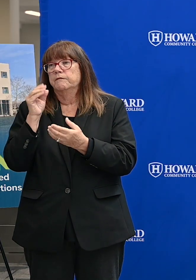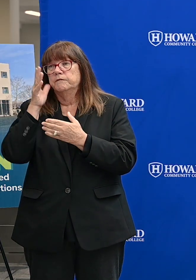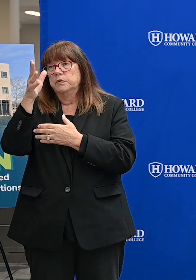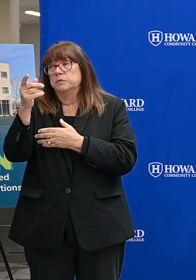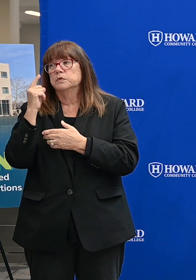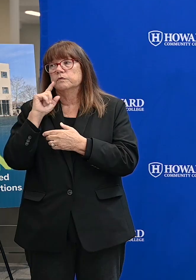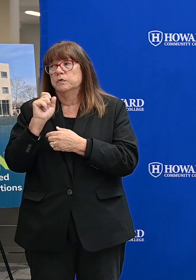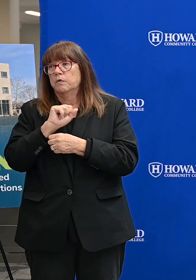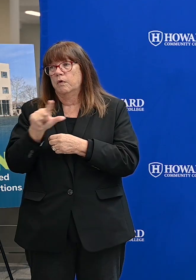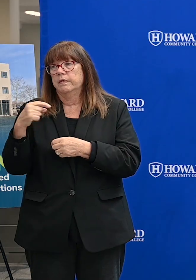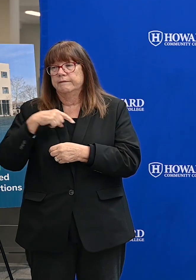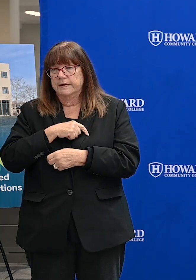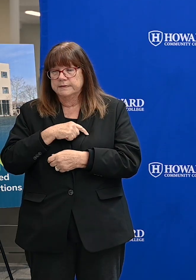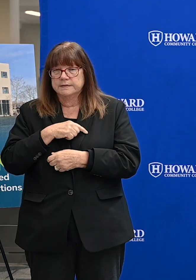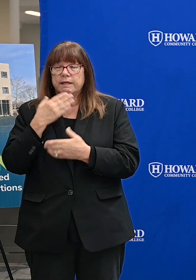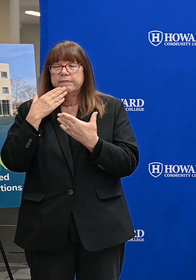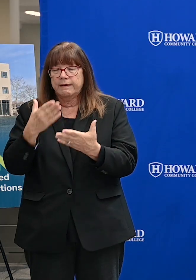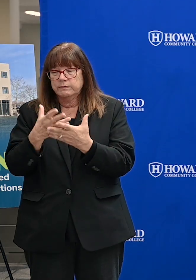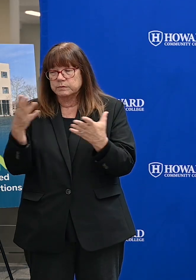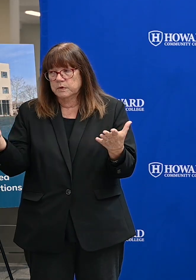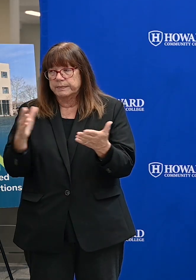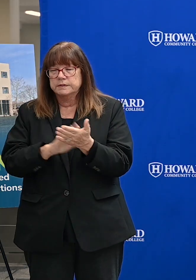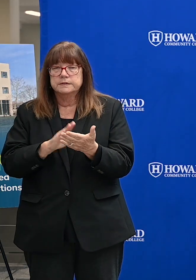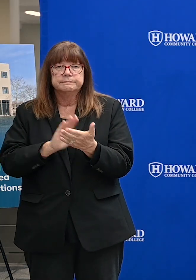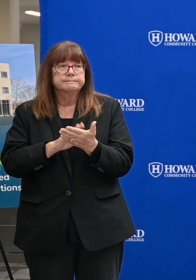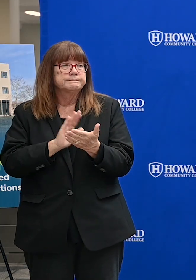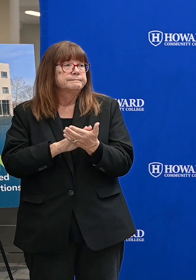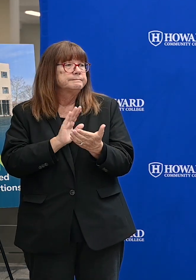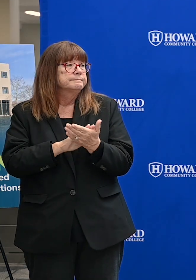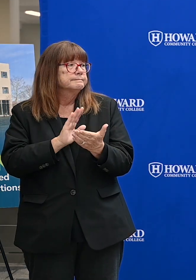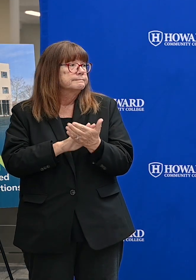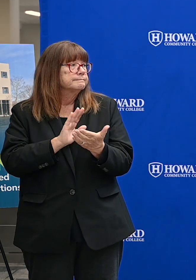for all of us. Thank you very much.